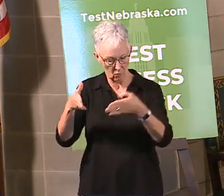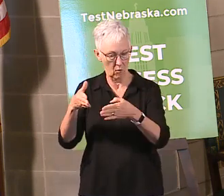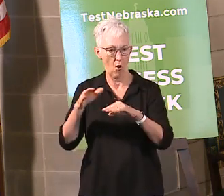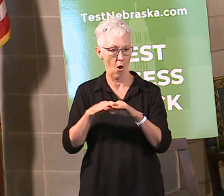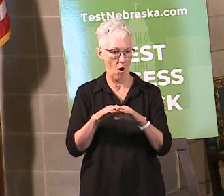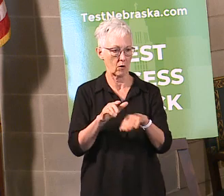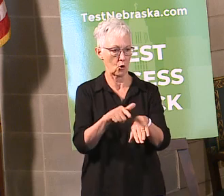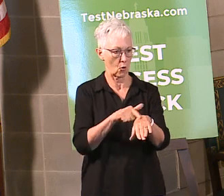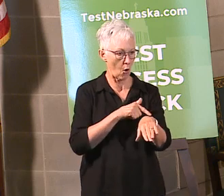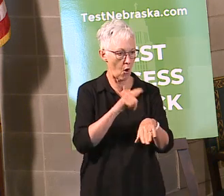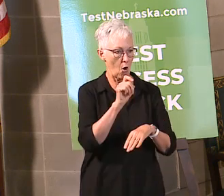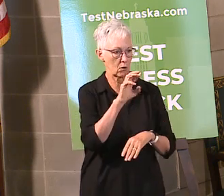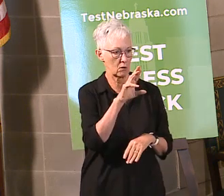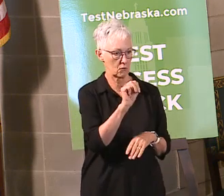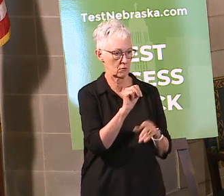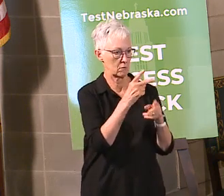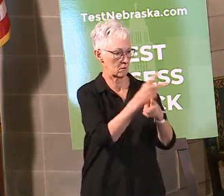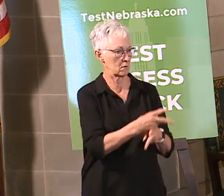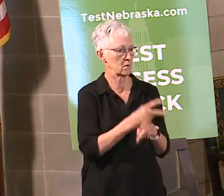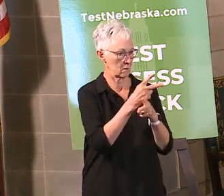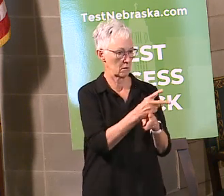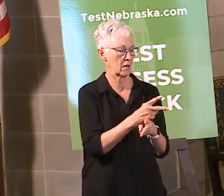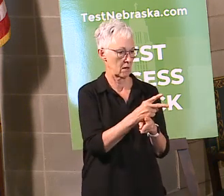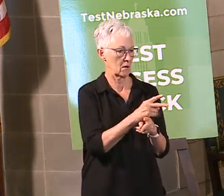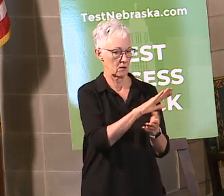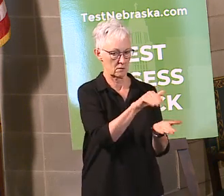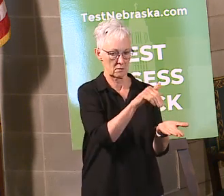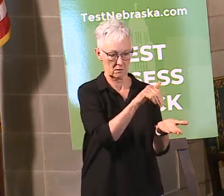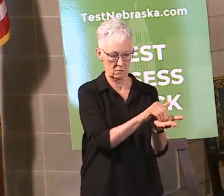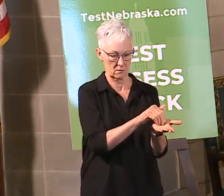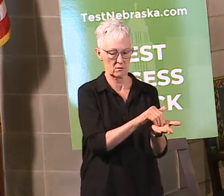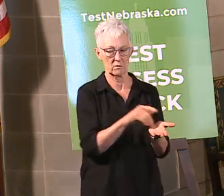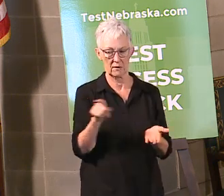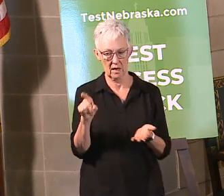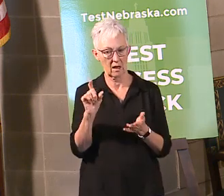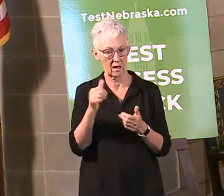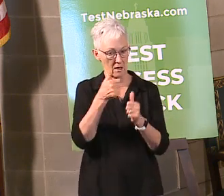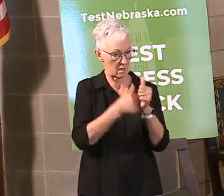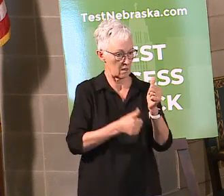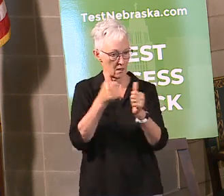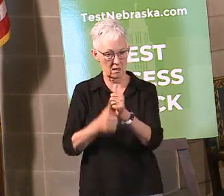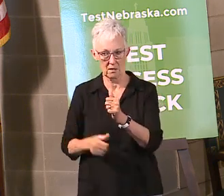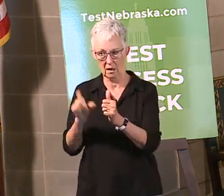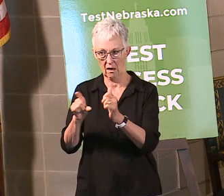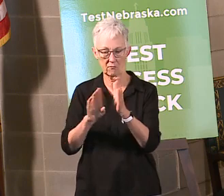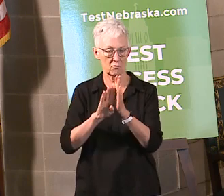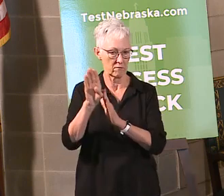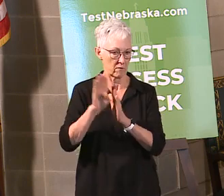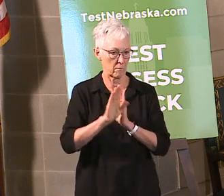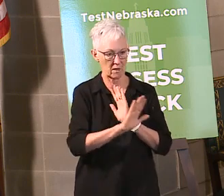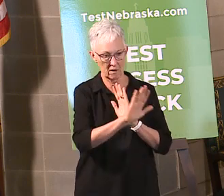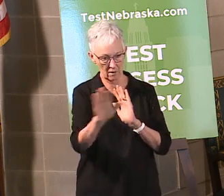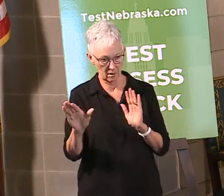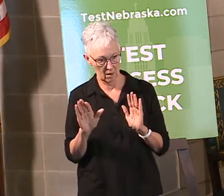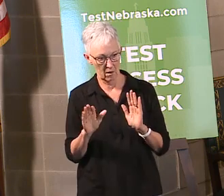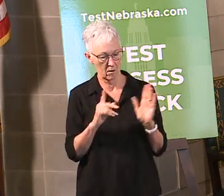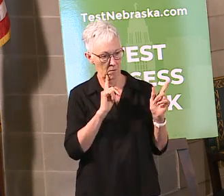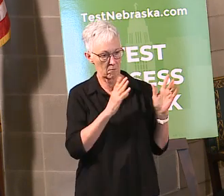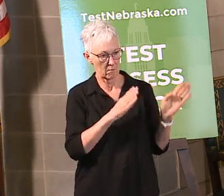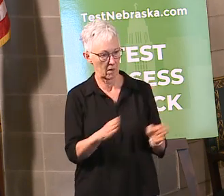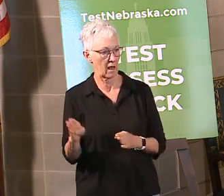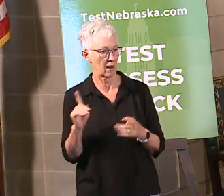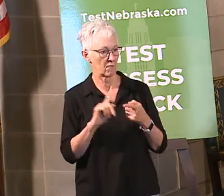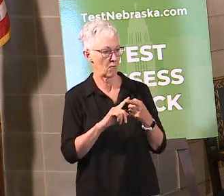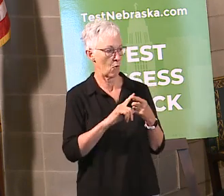those facilities, we're going to be asking those facilities to come back with a plan to address things such as visitations from families and mental health care and so